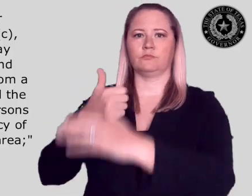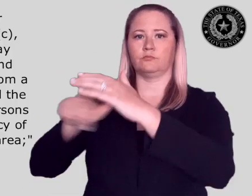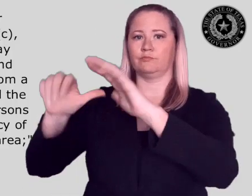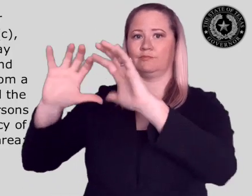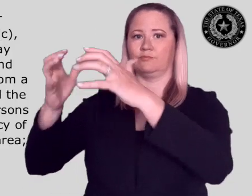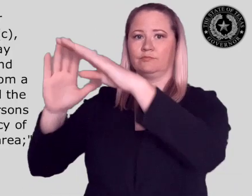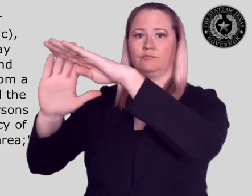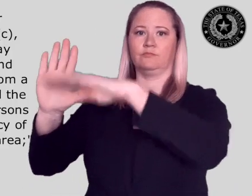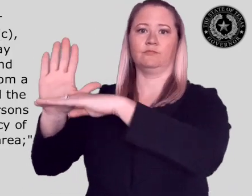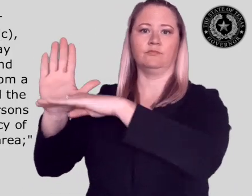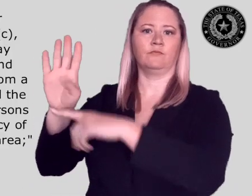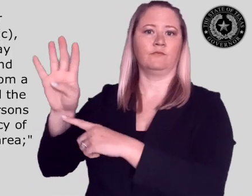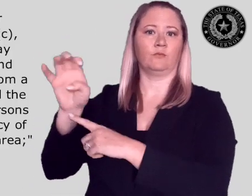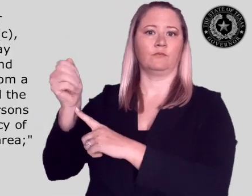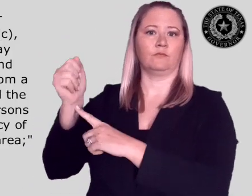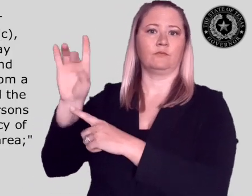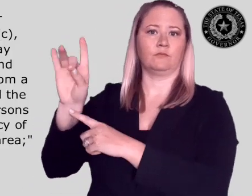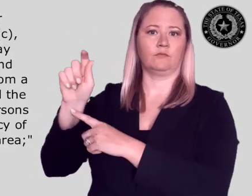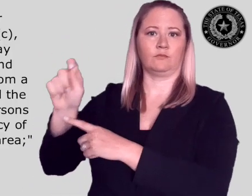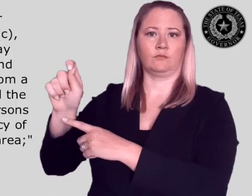whereas under Section